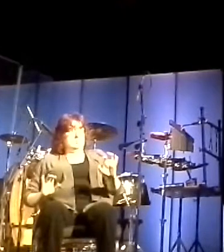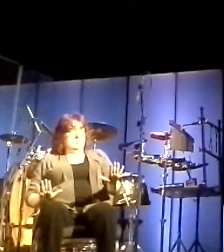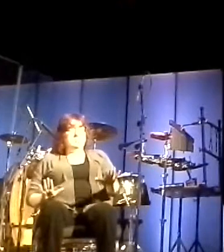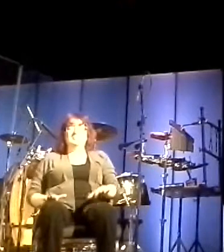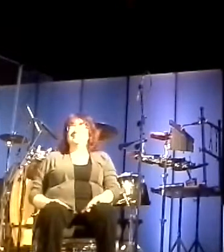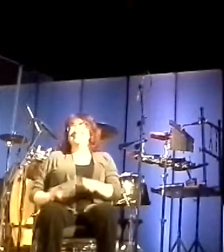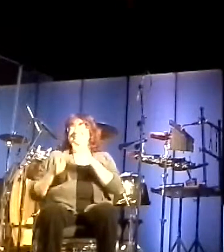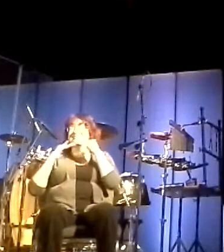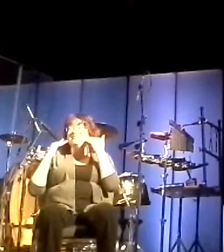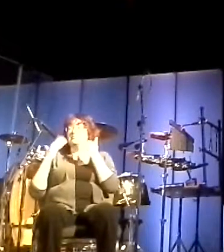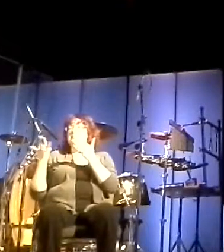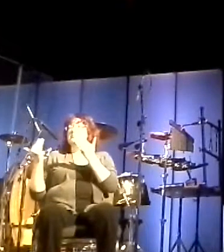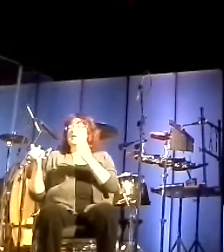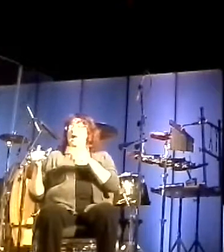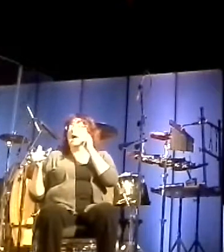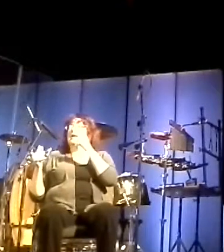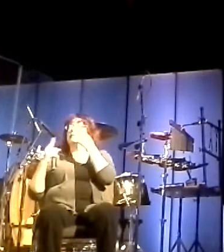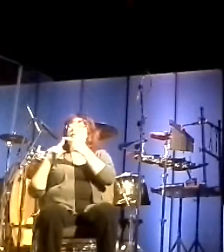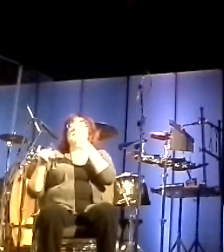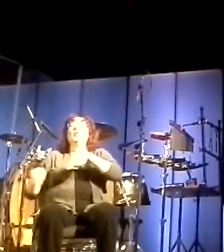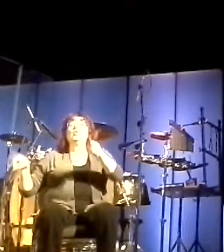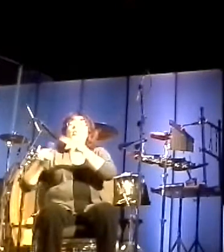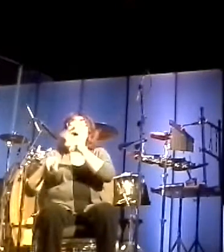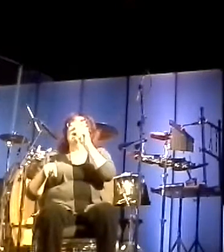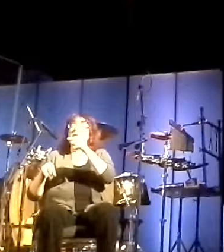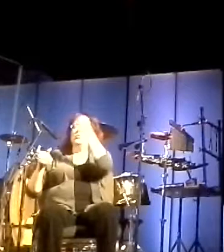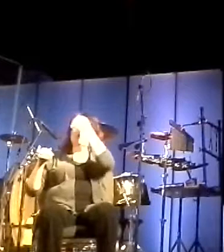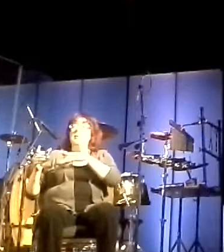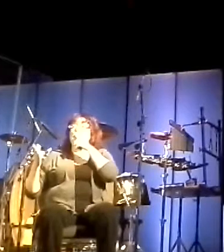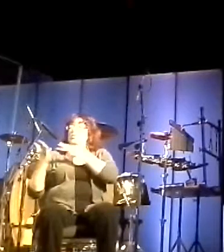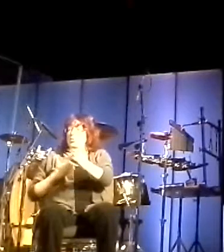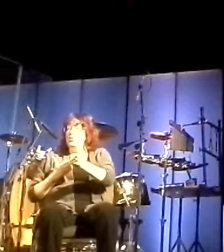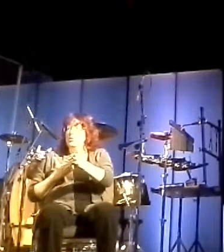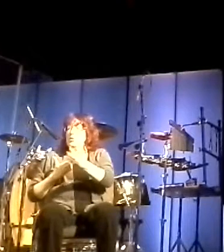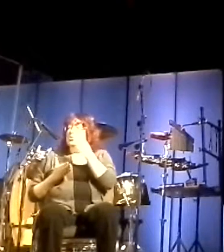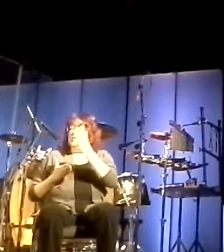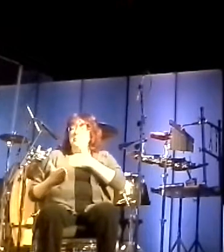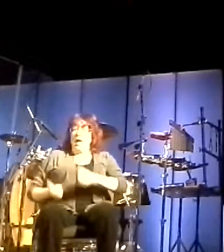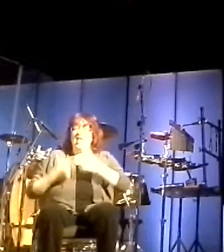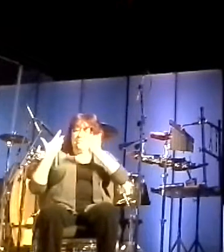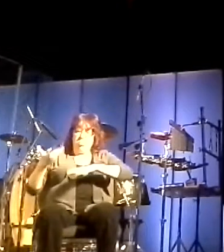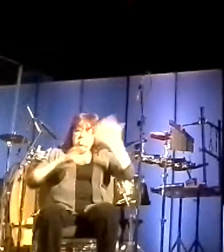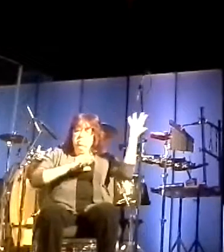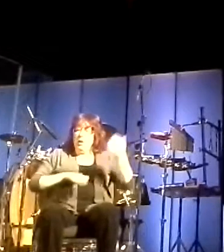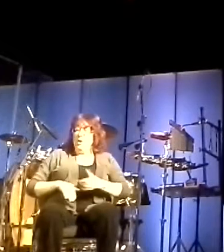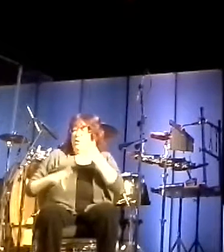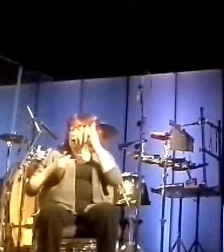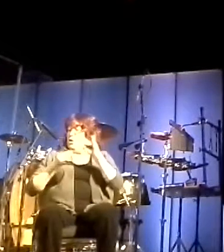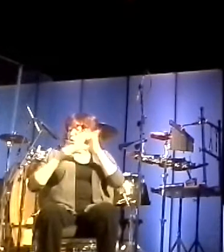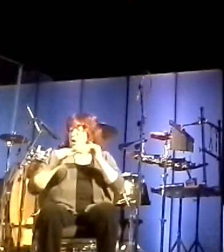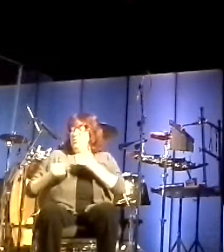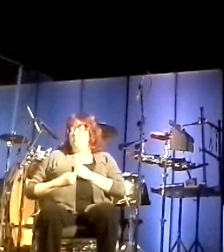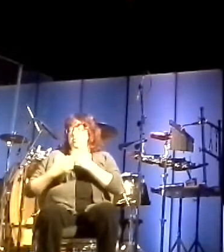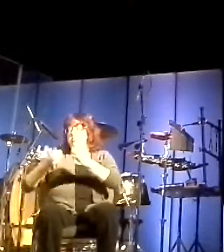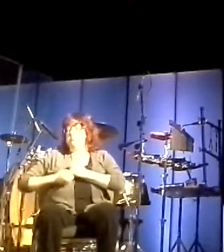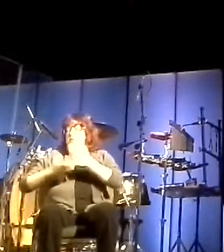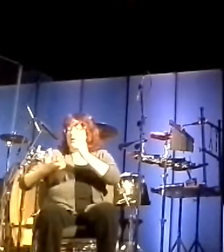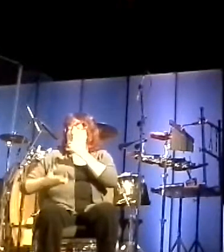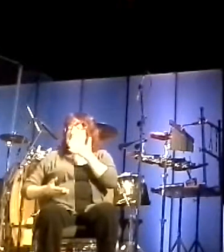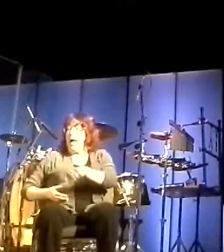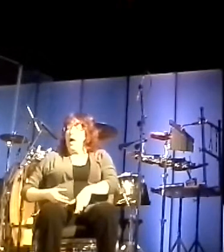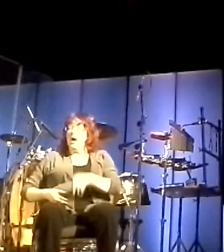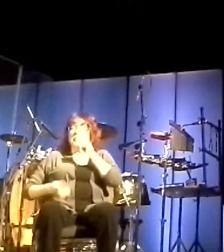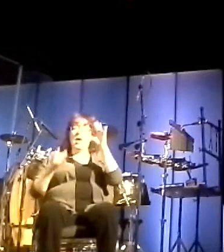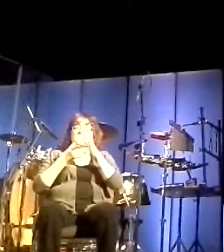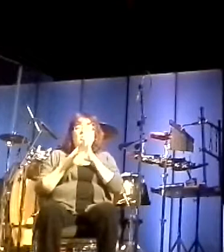And then he smiled and said, "Here, guys, here's what I need from you. I need you to tell me the truth when you see my life getting jacked up. When you hear stuff coming out of my heart that isn't good, when